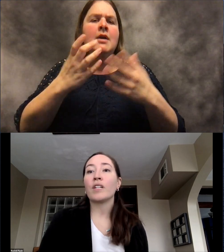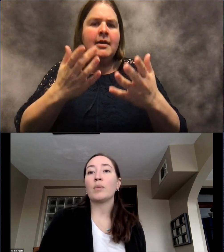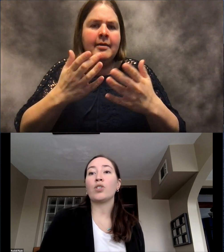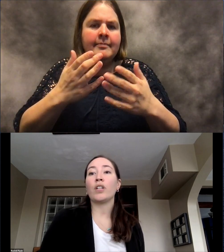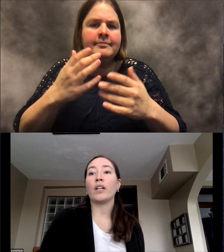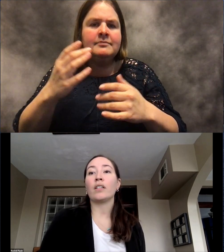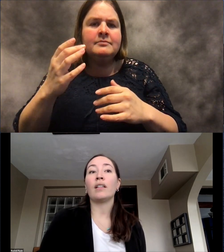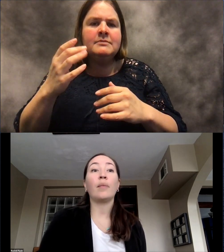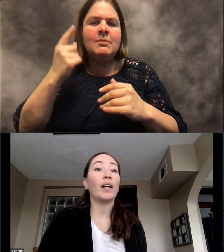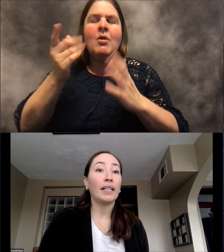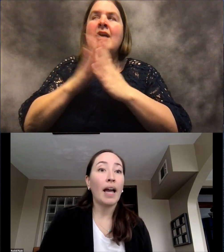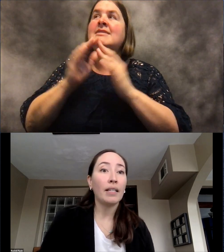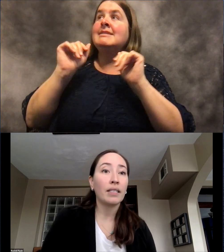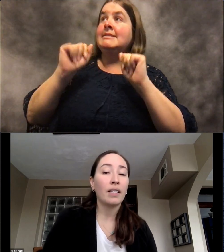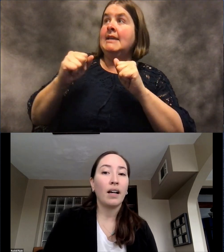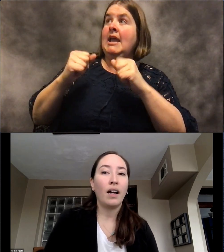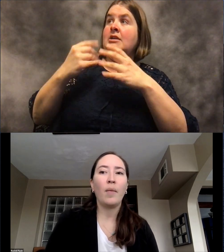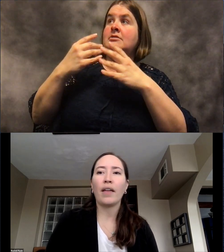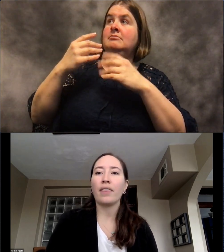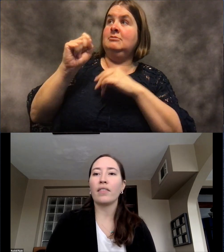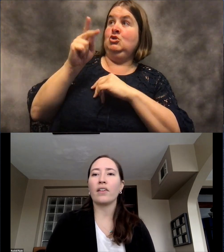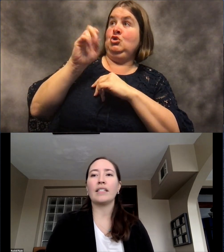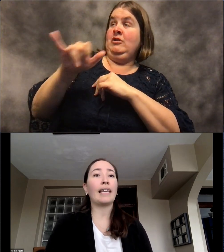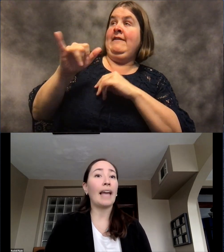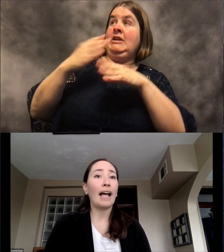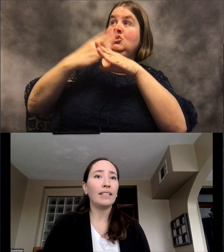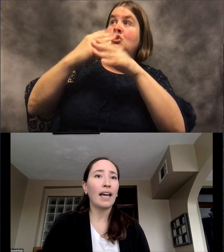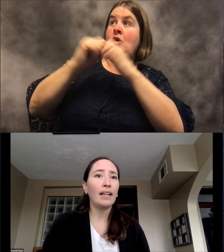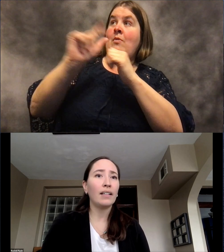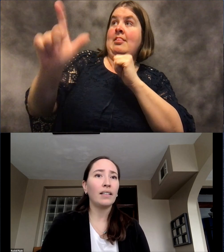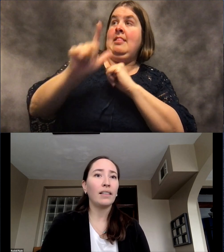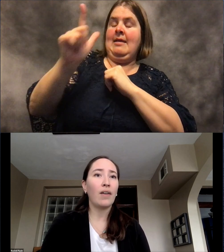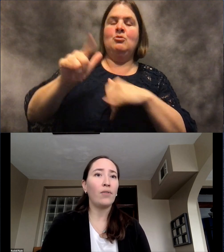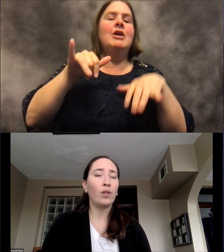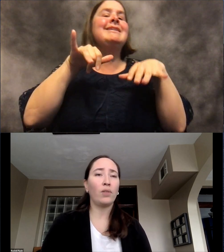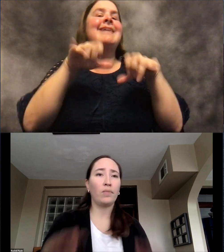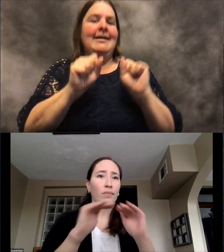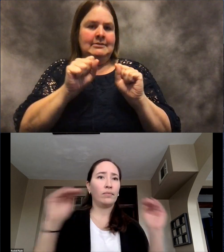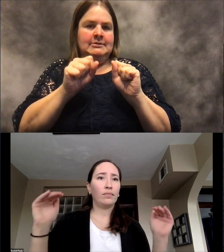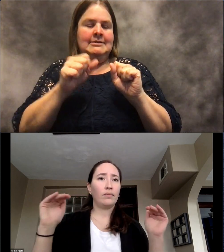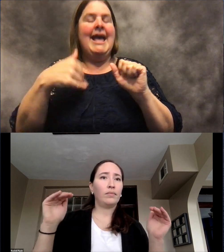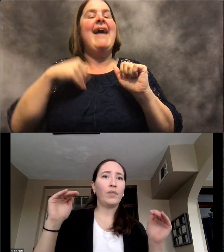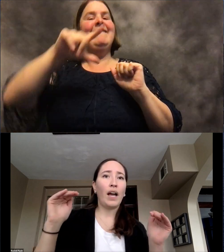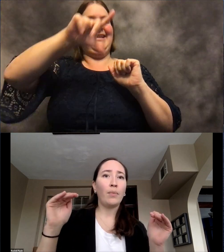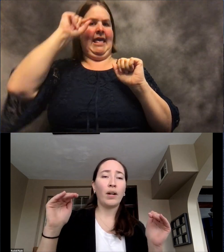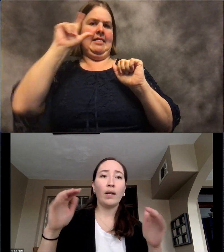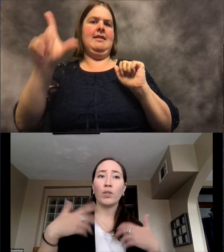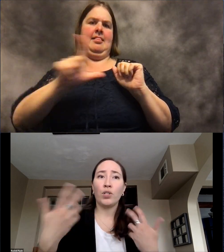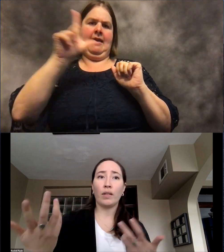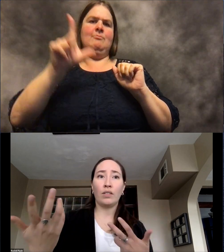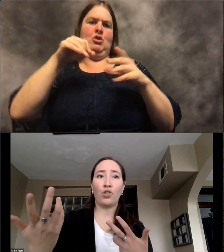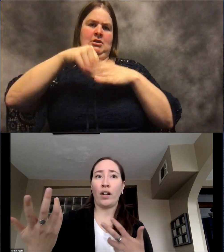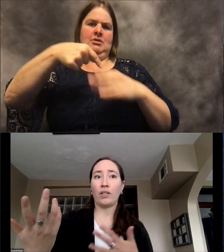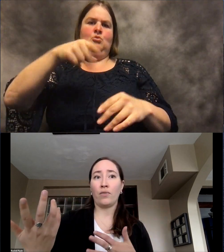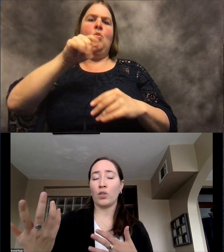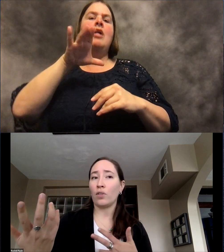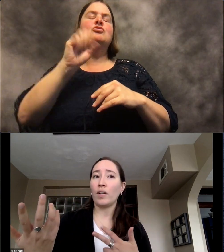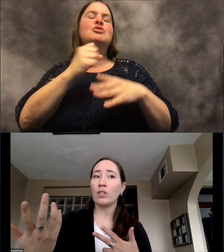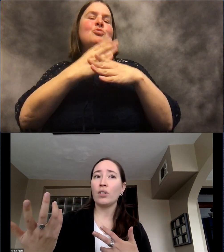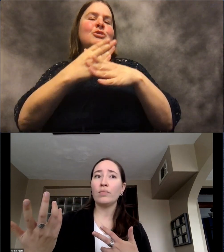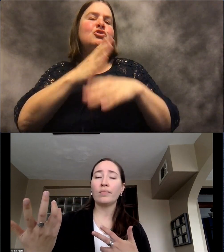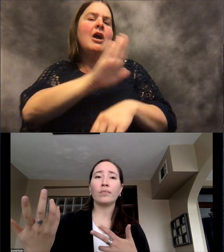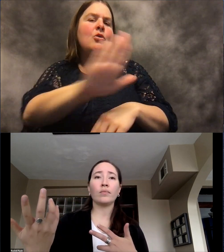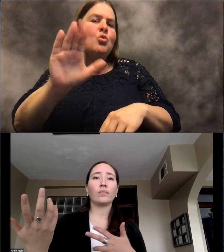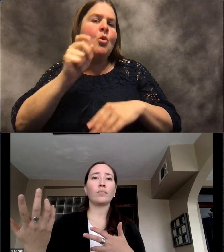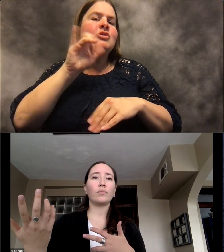Can surveys be shared to the library? Yes. I think there is a Gallaudet level library which you can share different